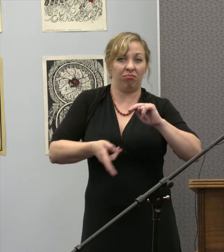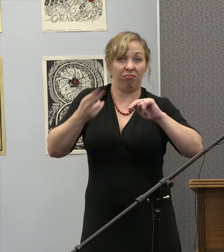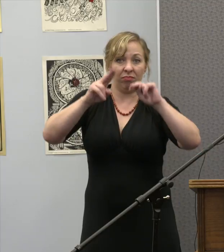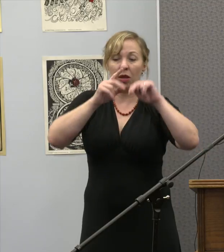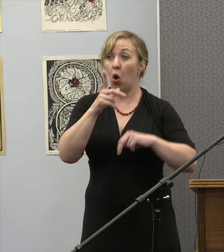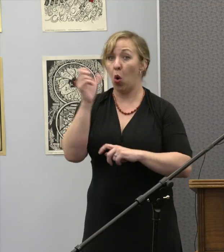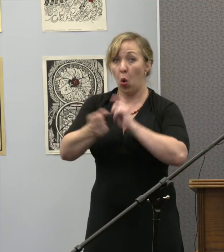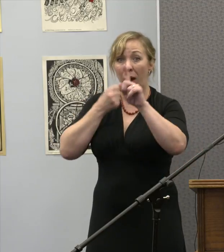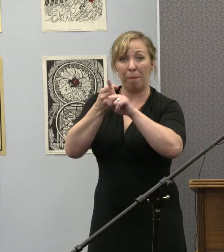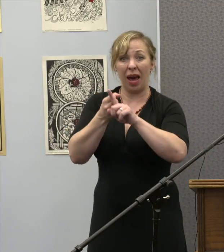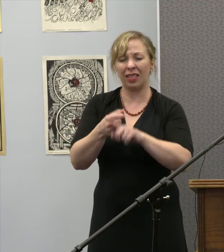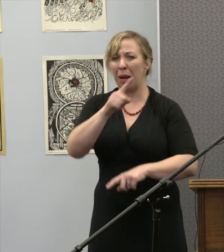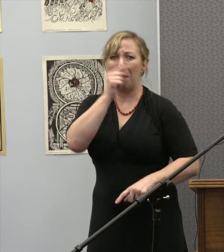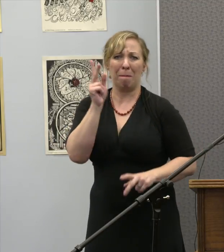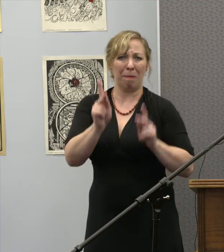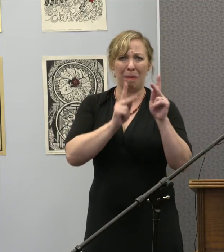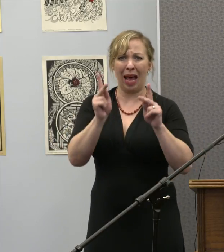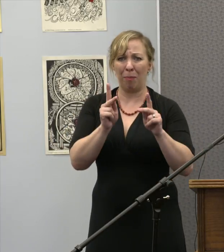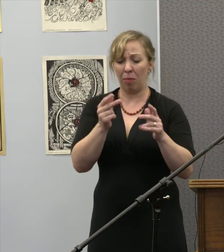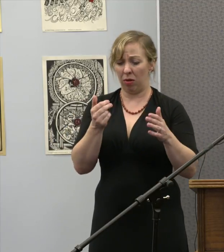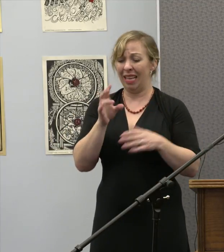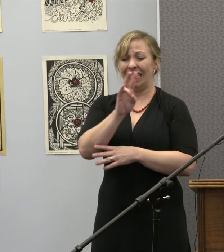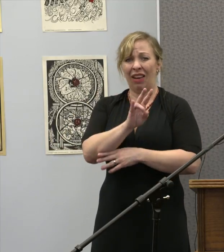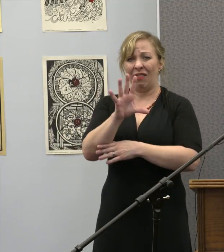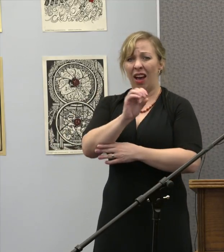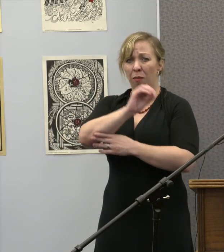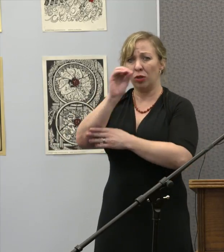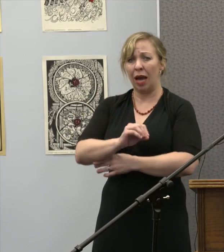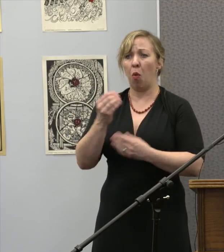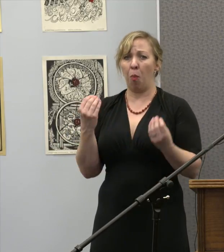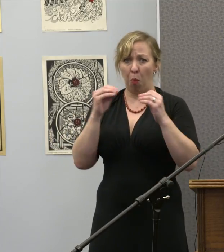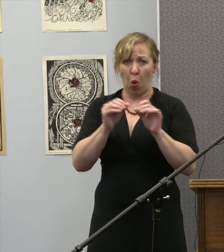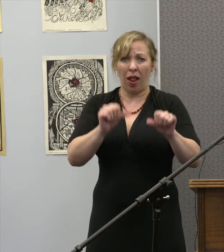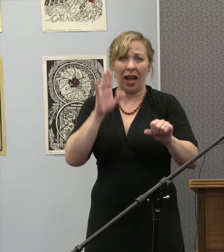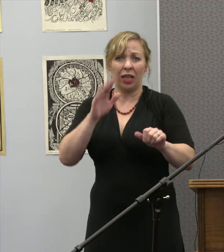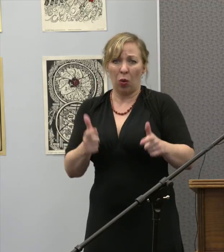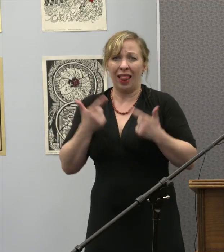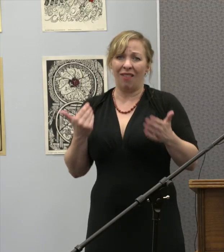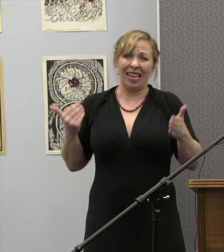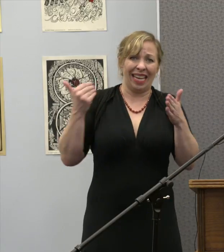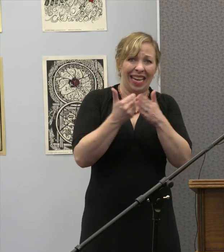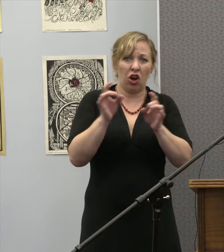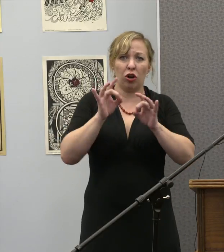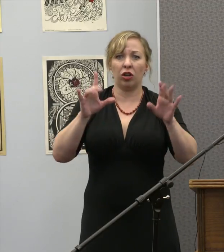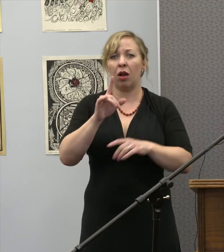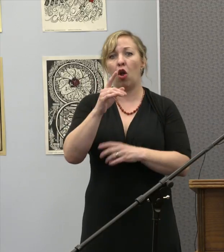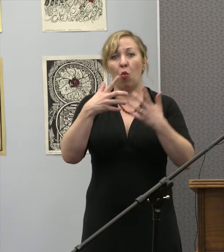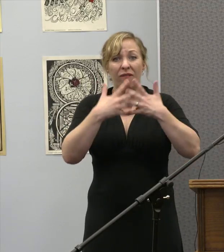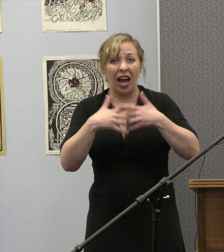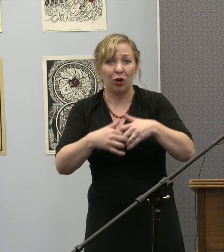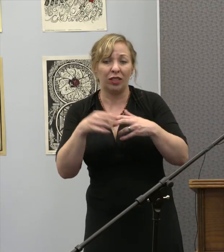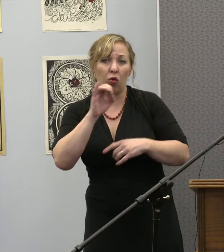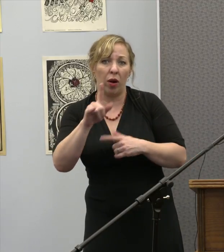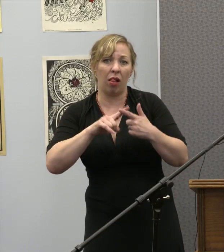are 75% more likely to live near a toxic oil and gas facilities like refineries. And about 13% of black